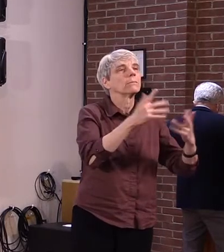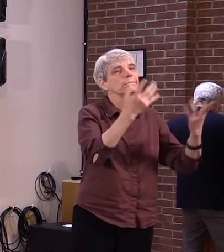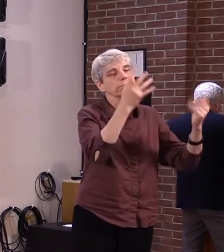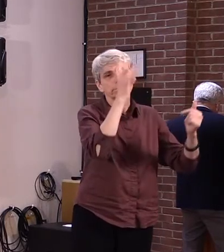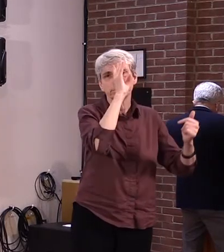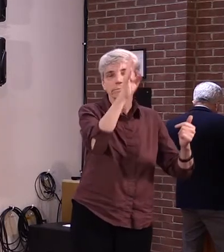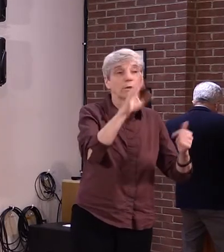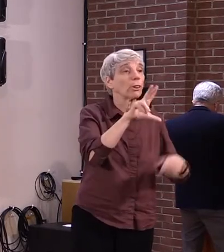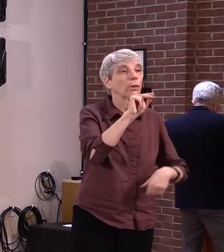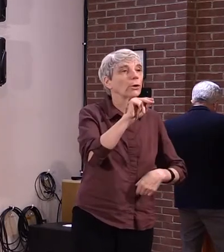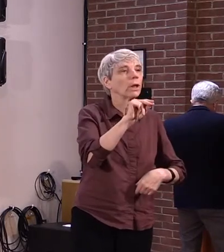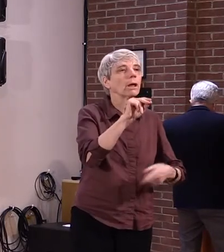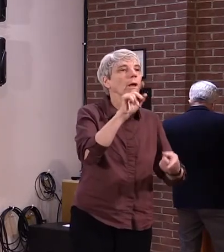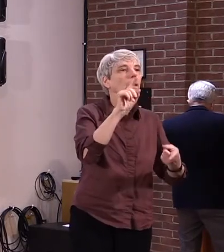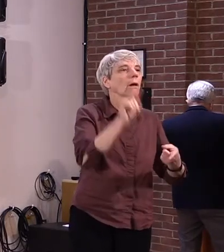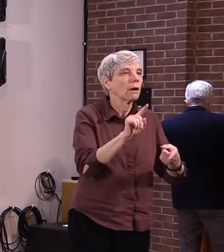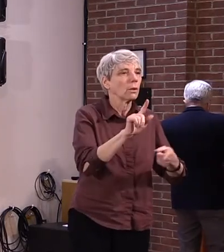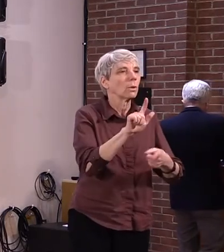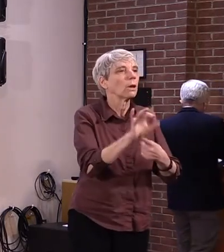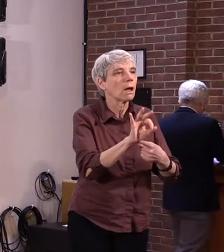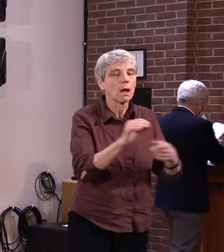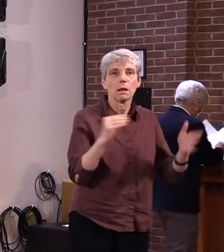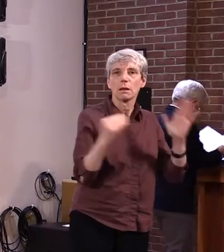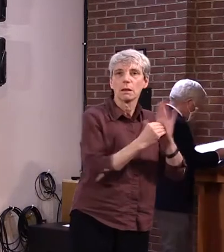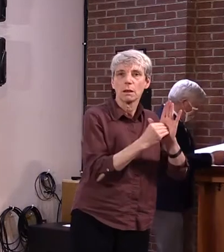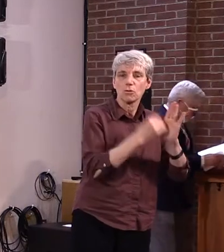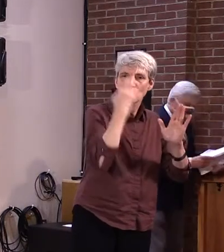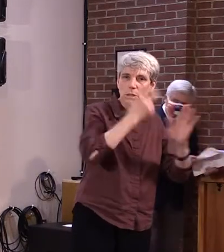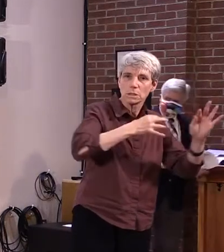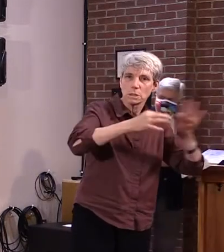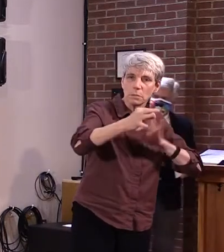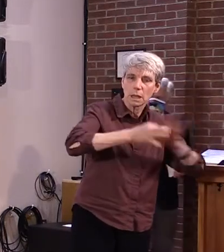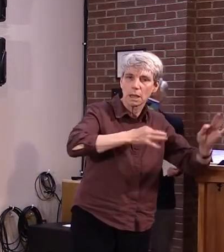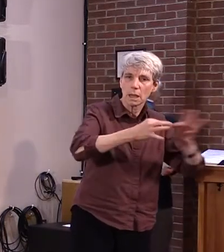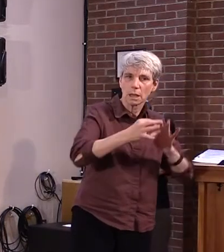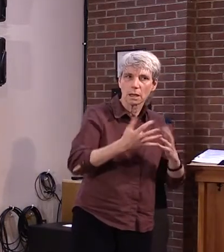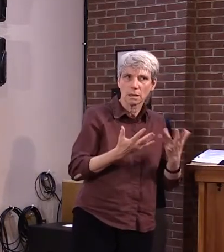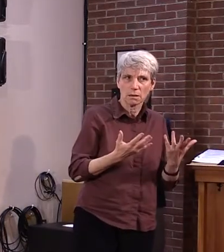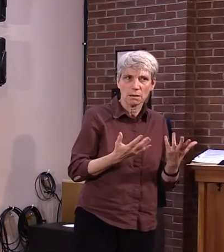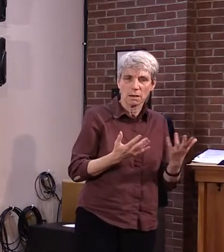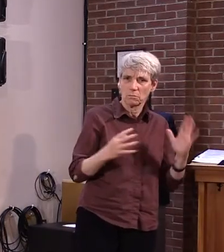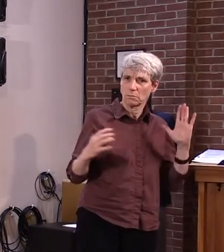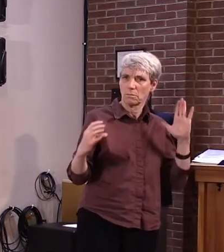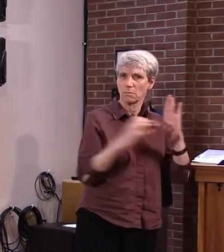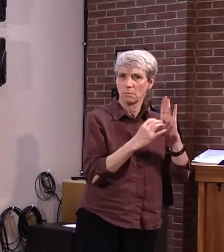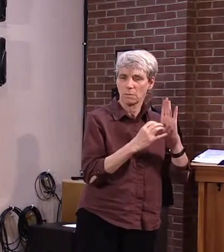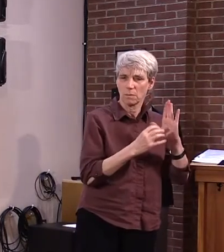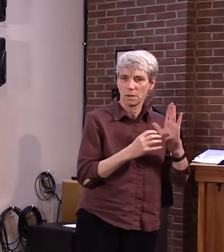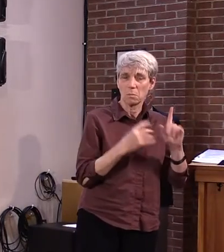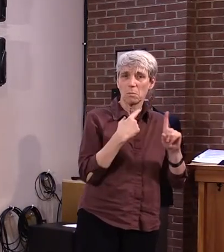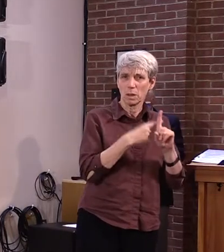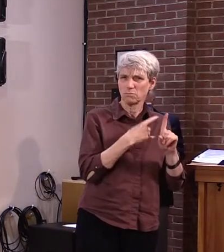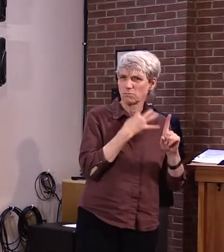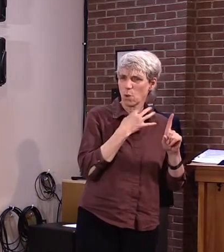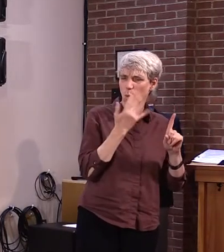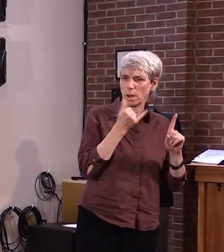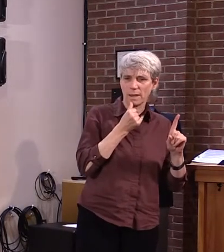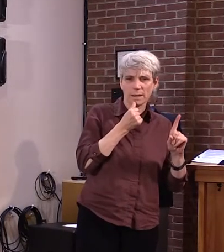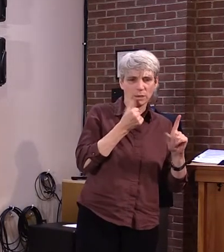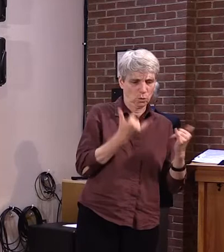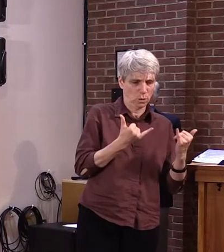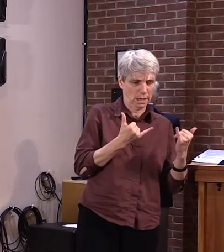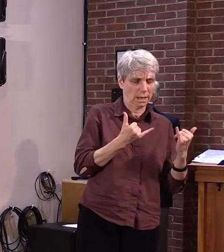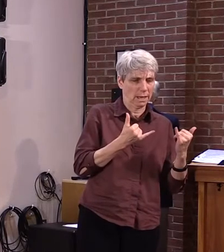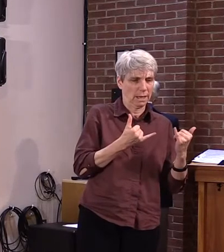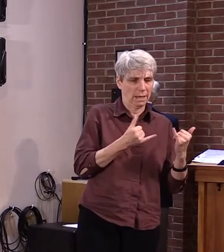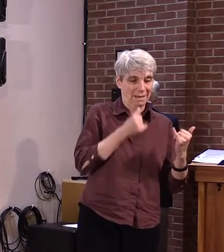You mean? And do you know specifically, if you happen to know specifically why the data changed in this particular case, that would be